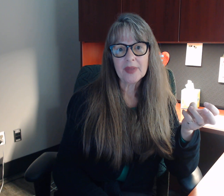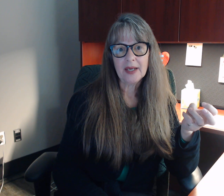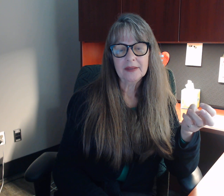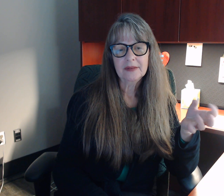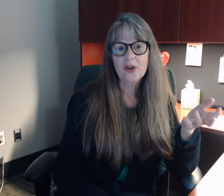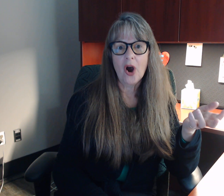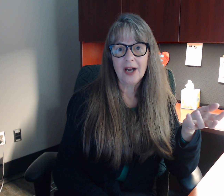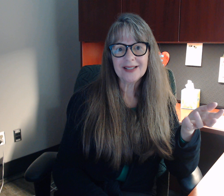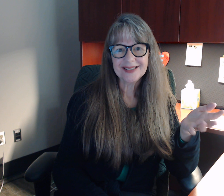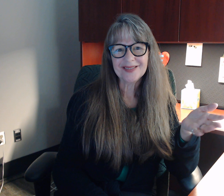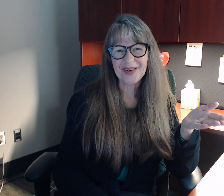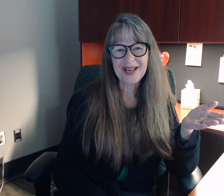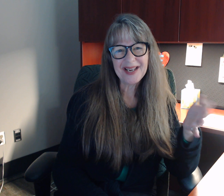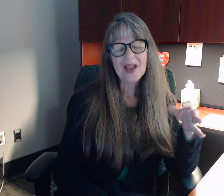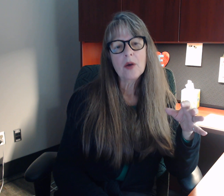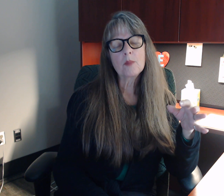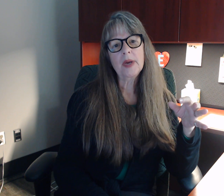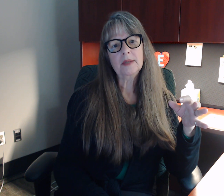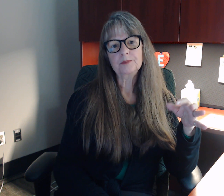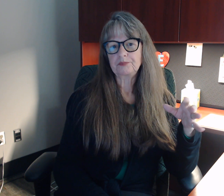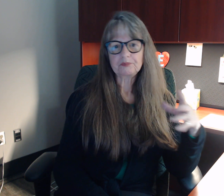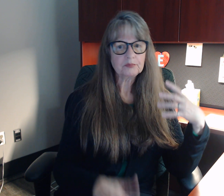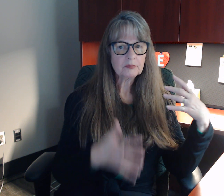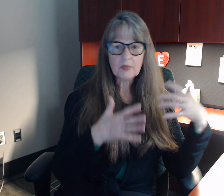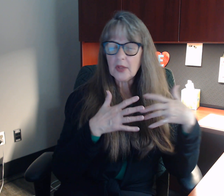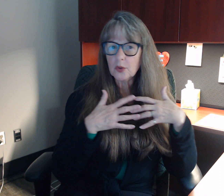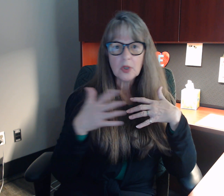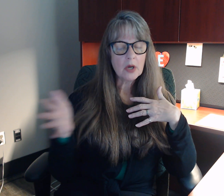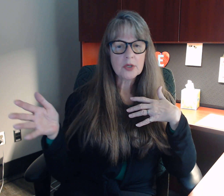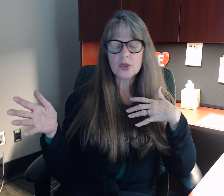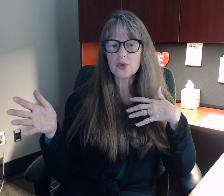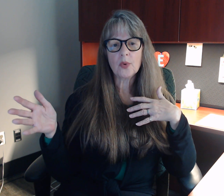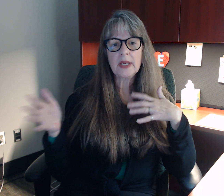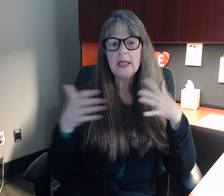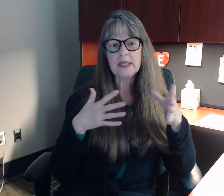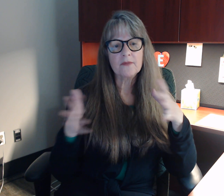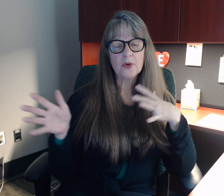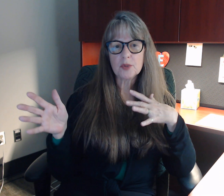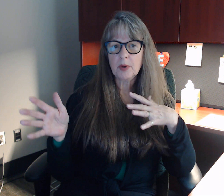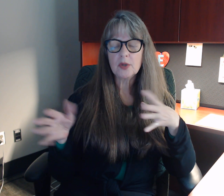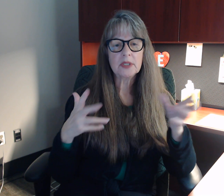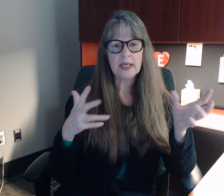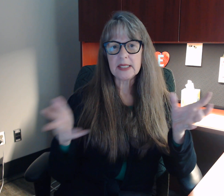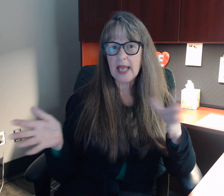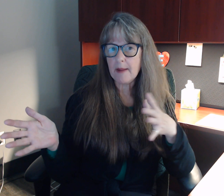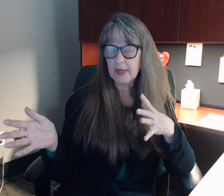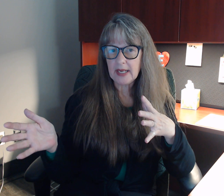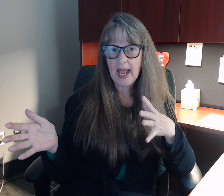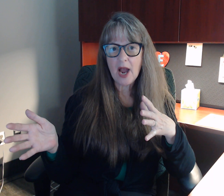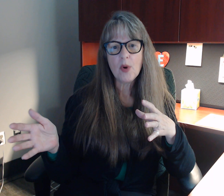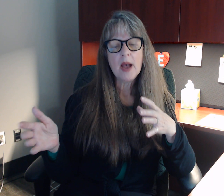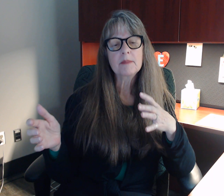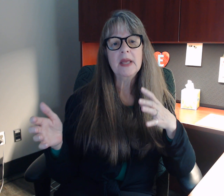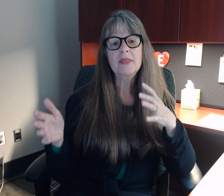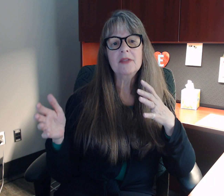that, not, right? But they'll go along and the story is in first person like it's happening now, and then they'll